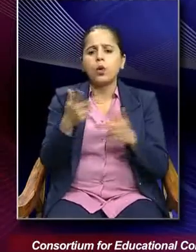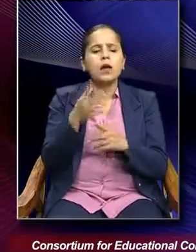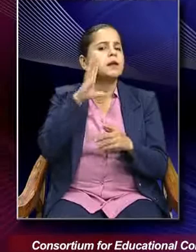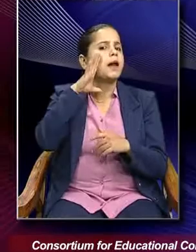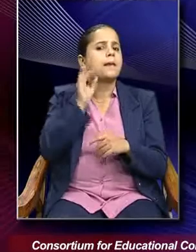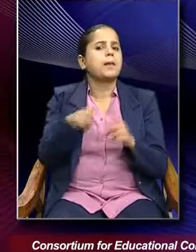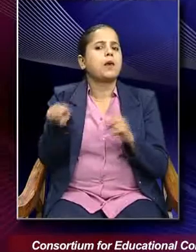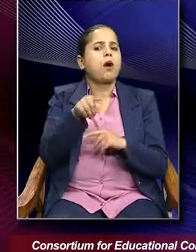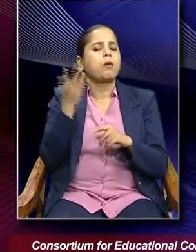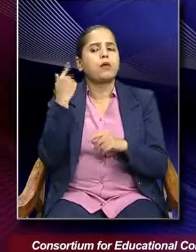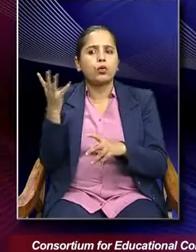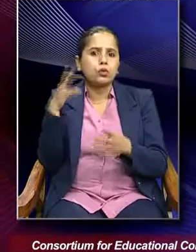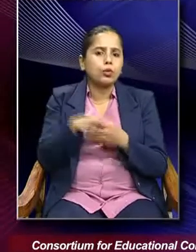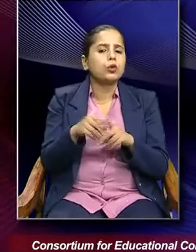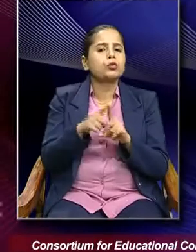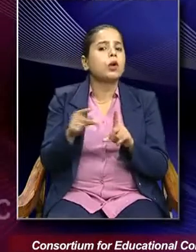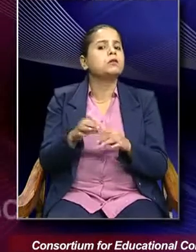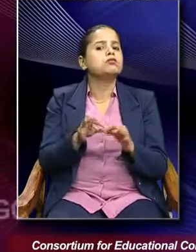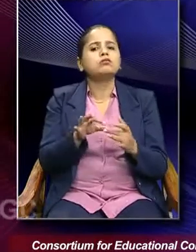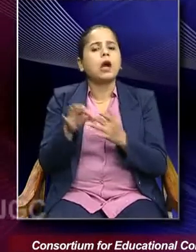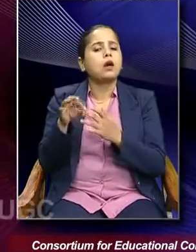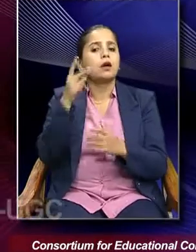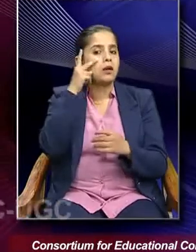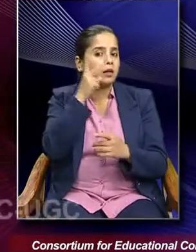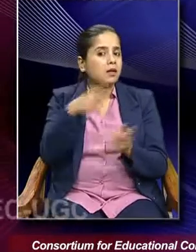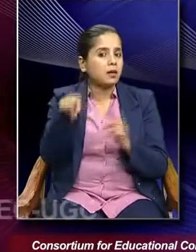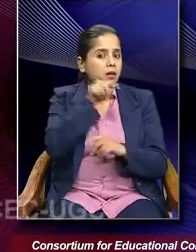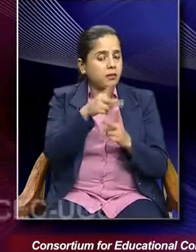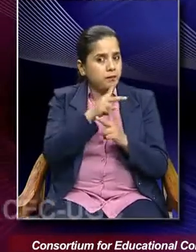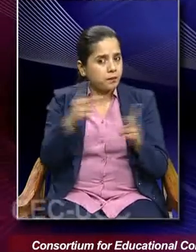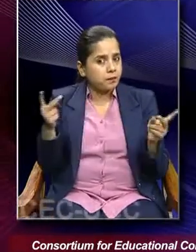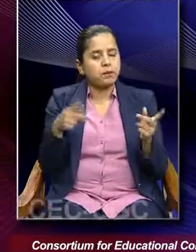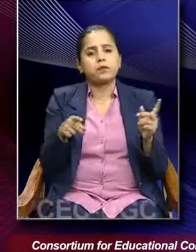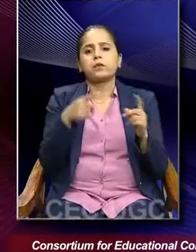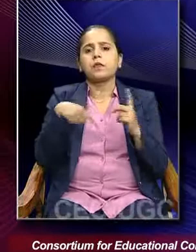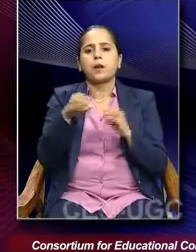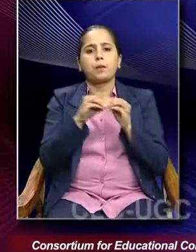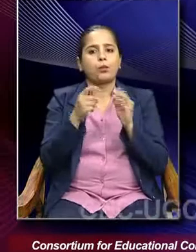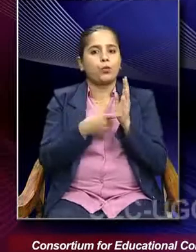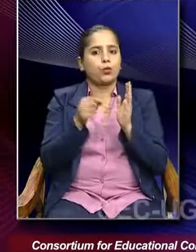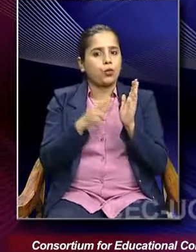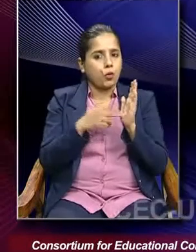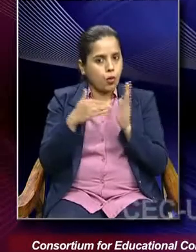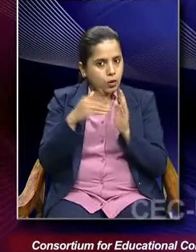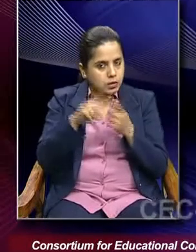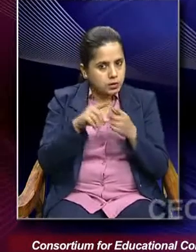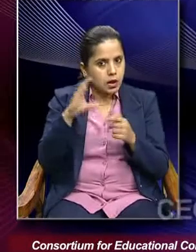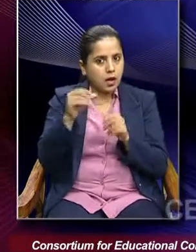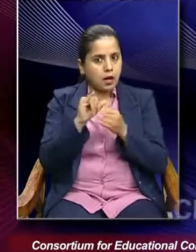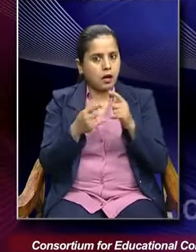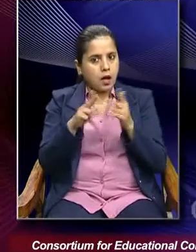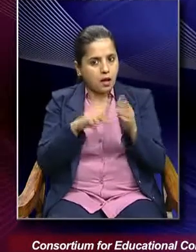important contribution, especially in the sense of bronze casting as well